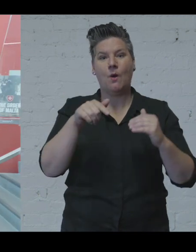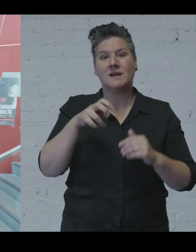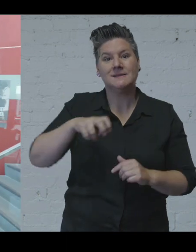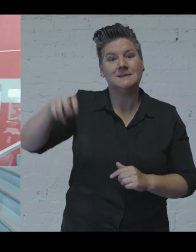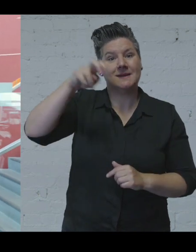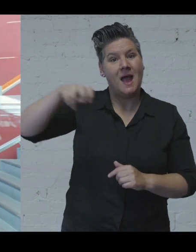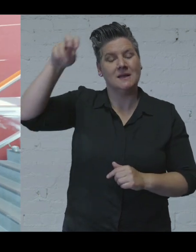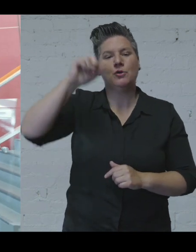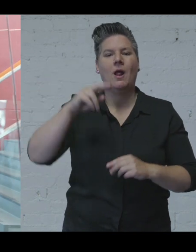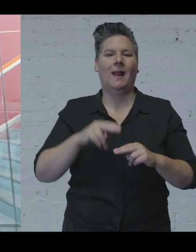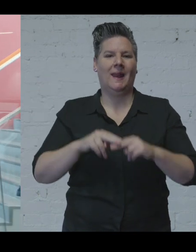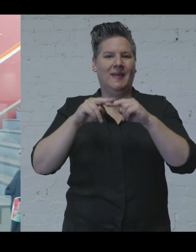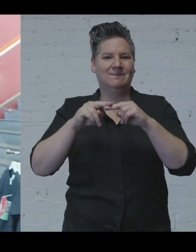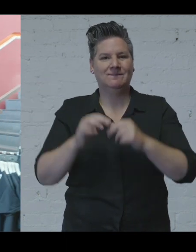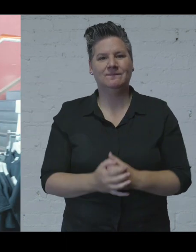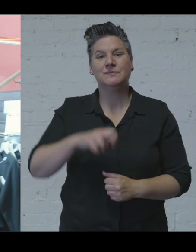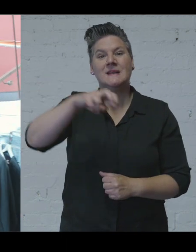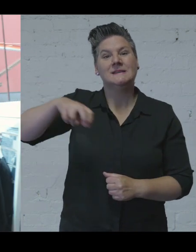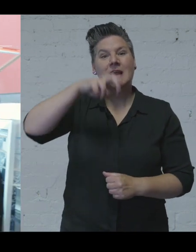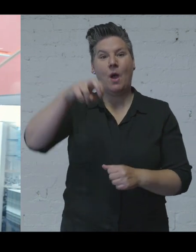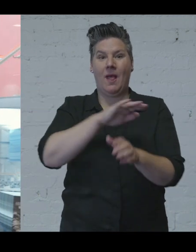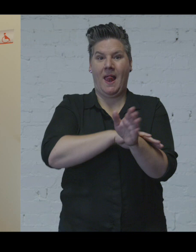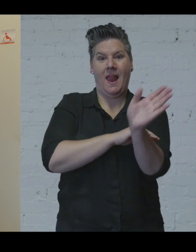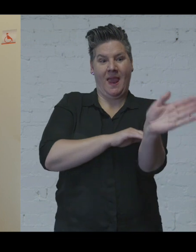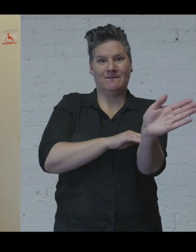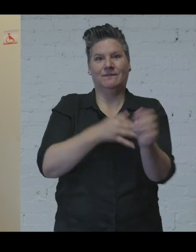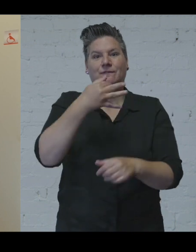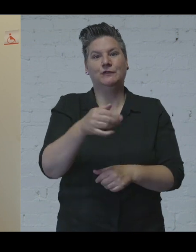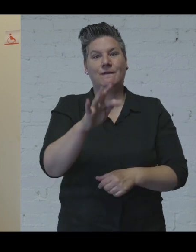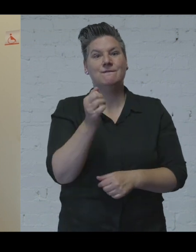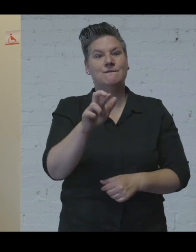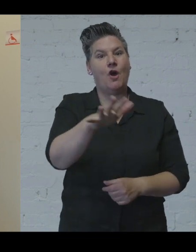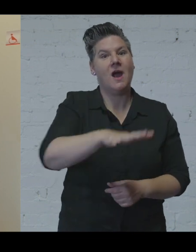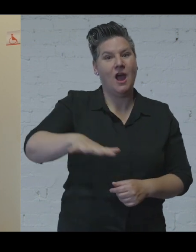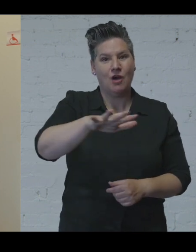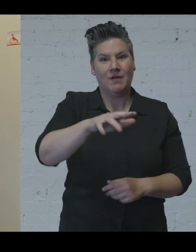To get to the upper floor, you can use the stairway or the lift. The stairway is on the left at the